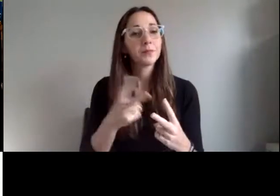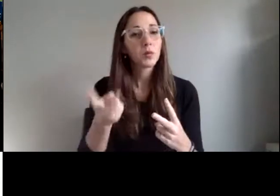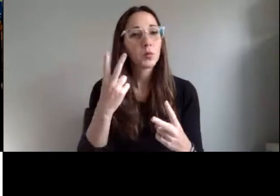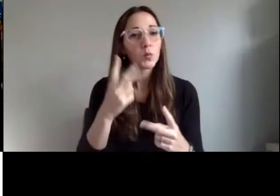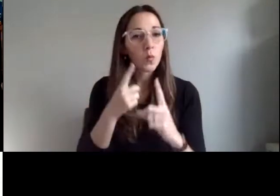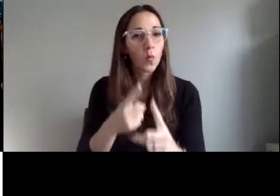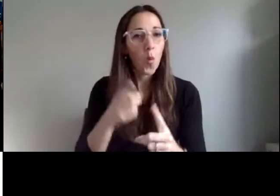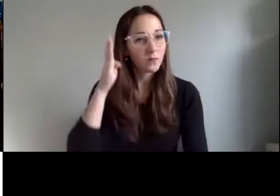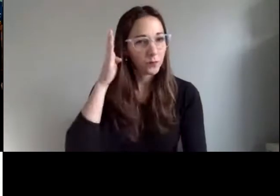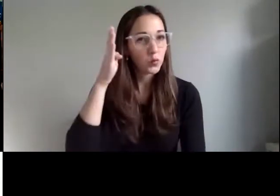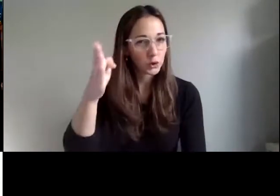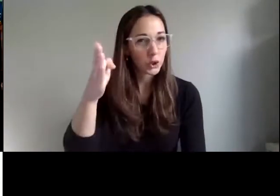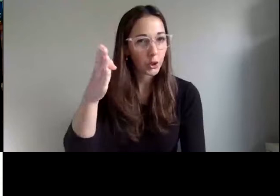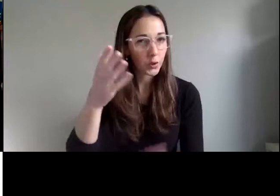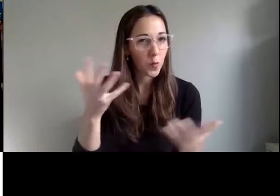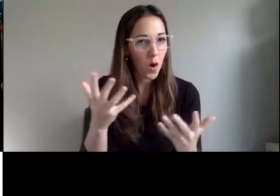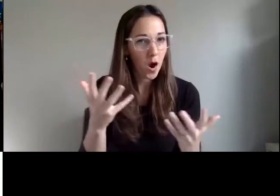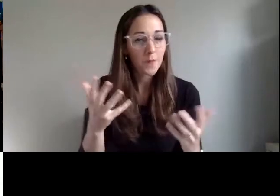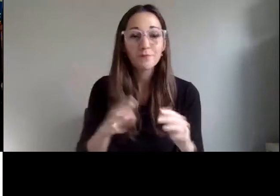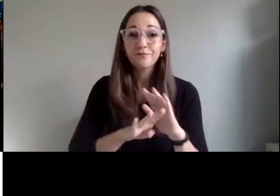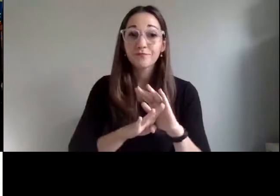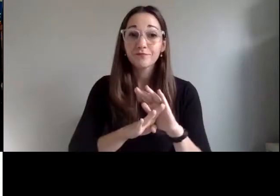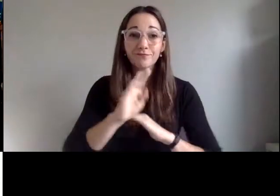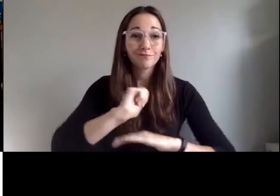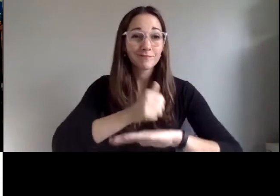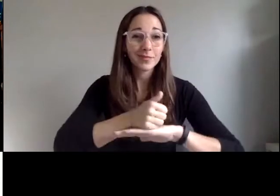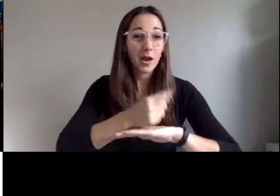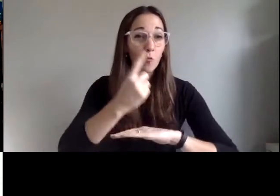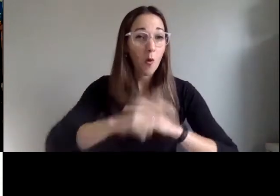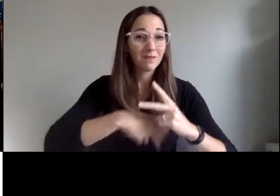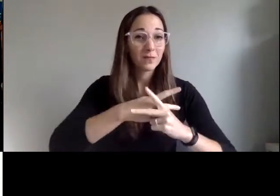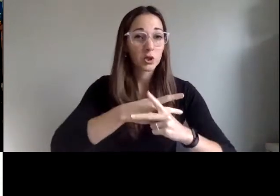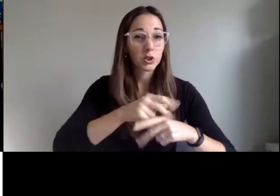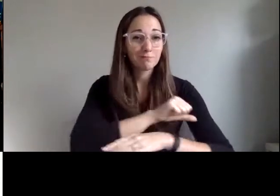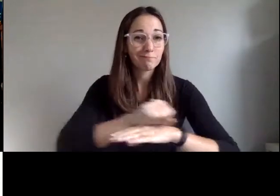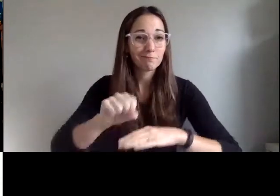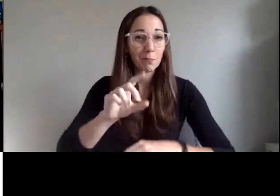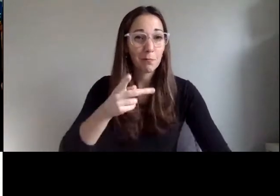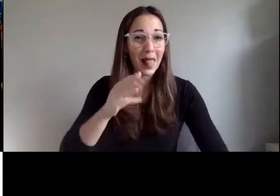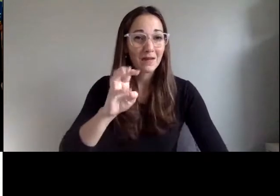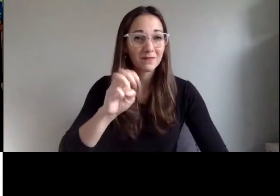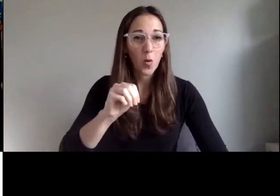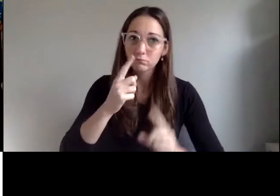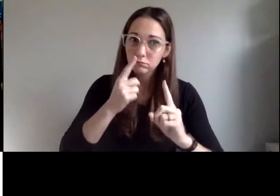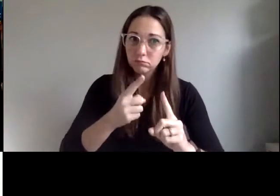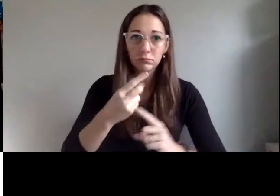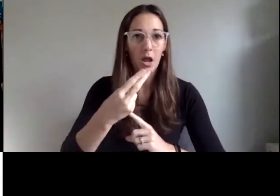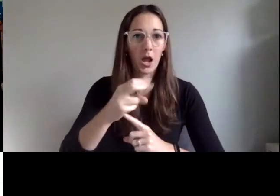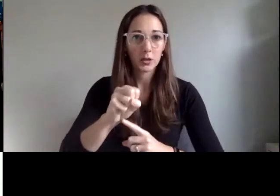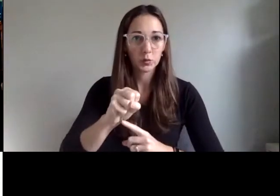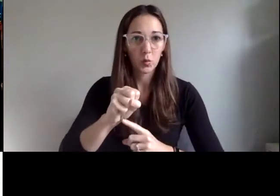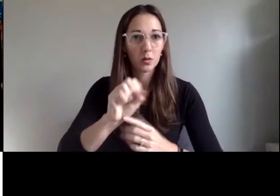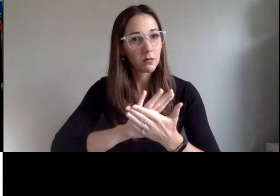future, one is to create a version of the platform that's aimed more at high school and college level